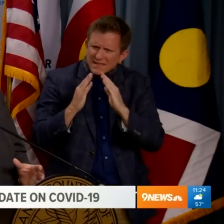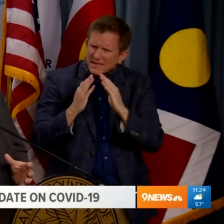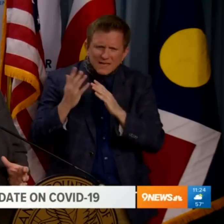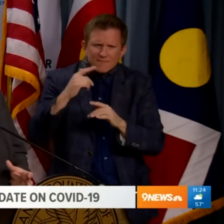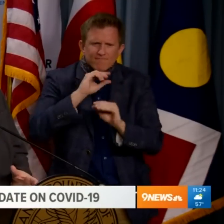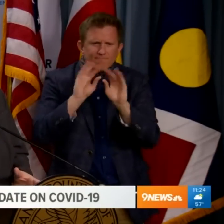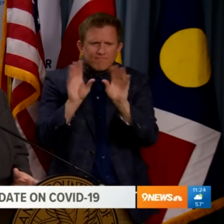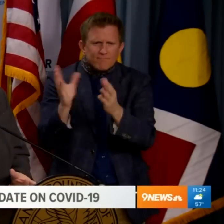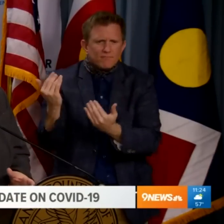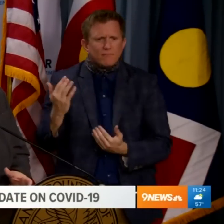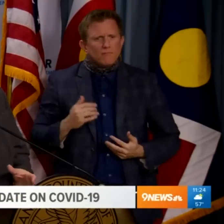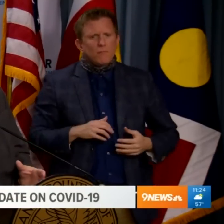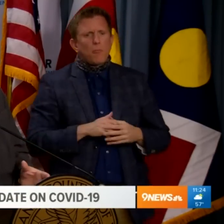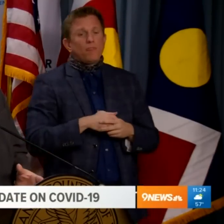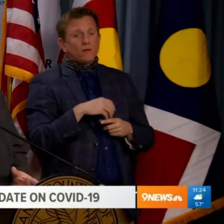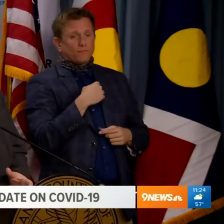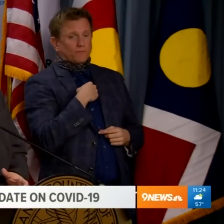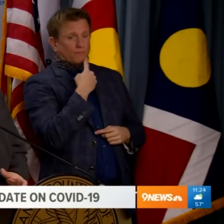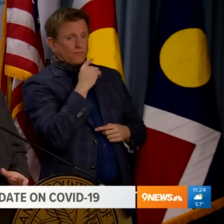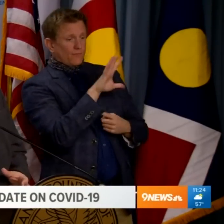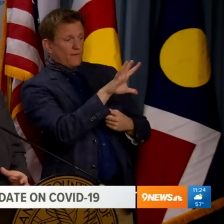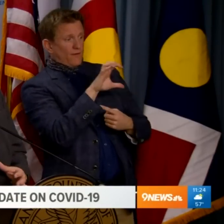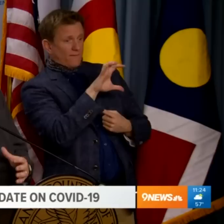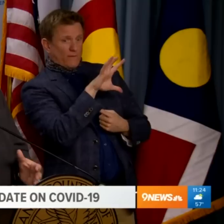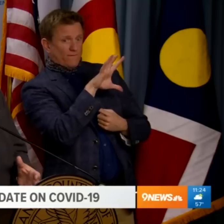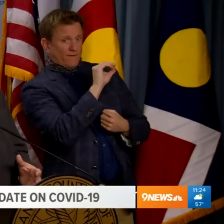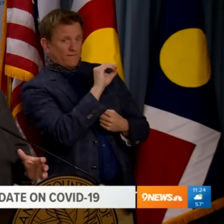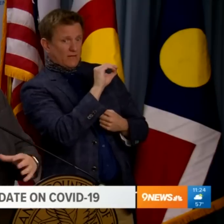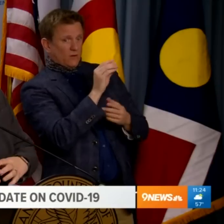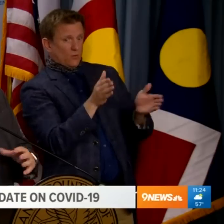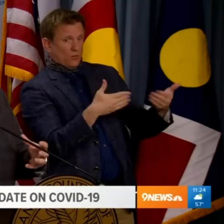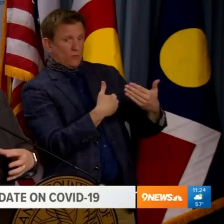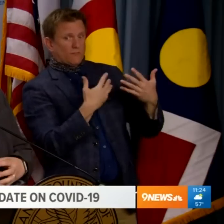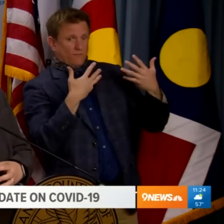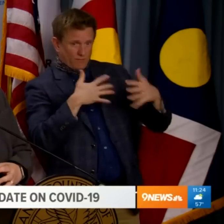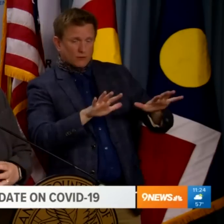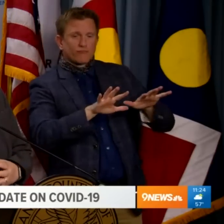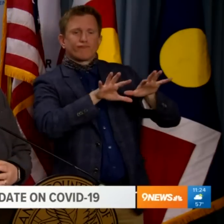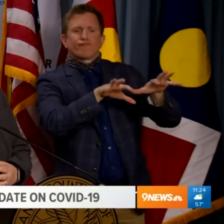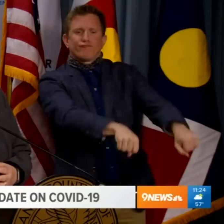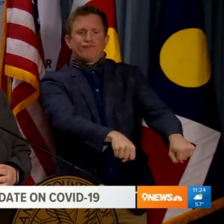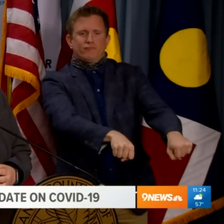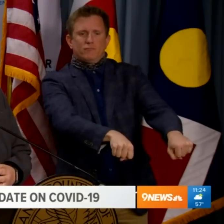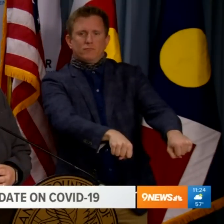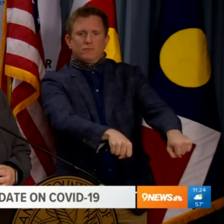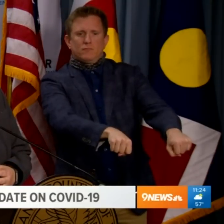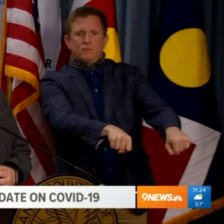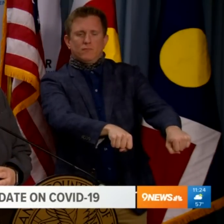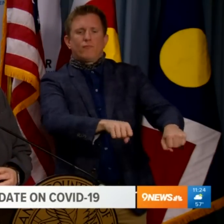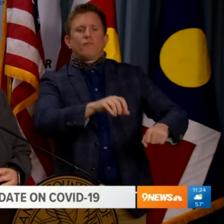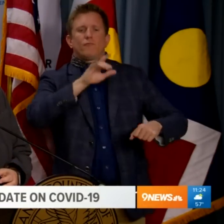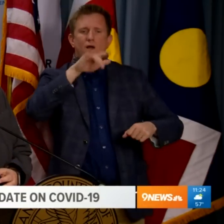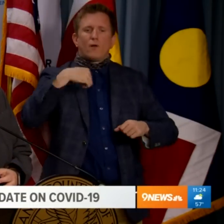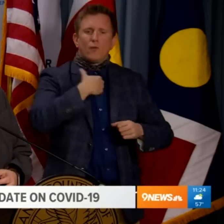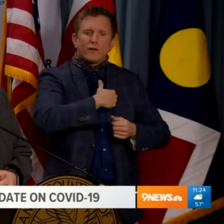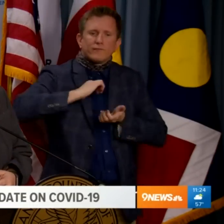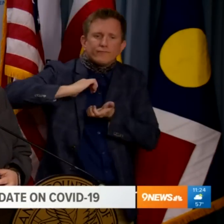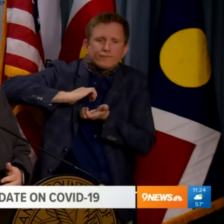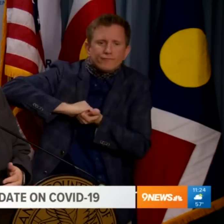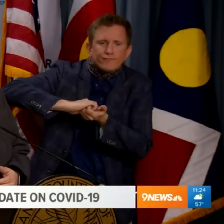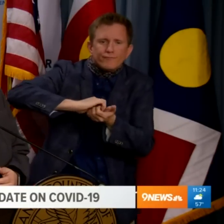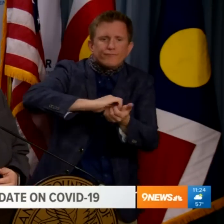exit some of these strategies as well. And you mentioned 750 rooms are available now. That's the city